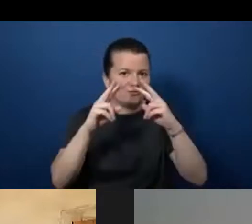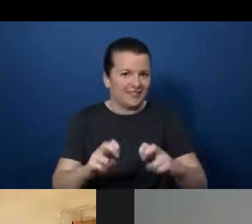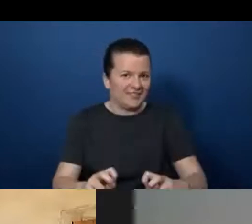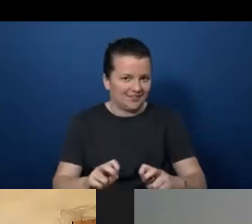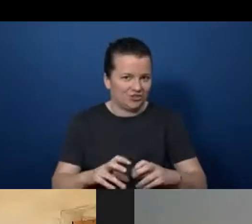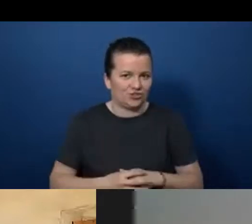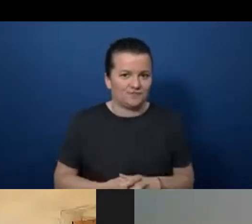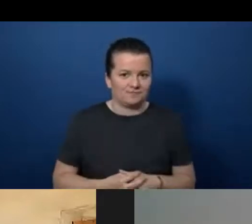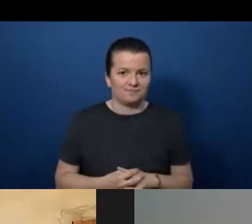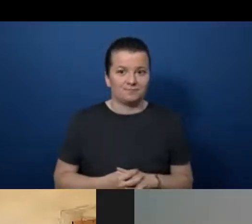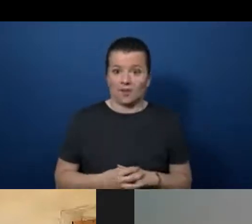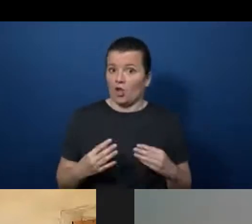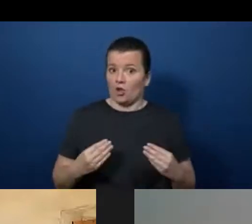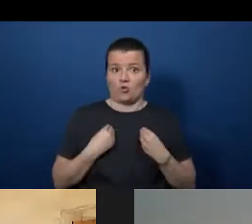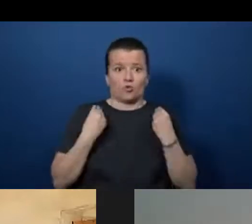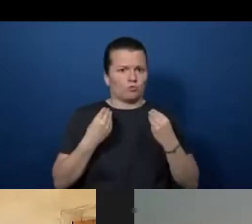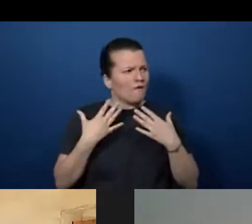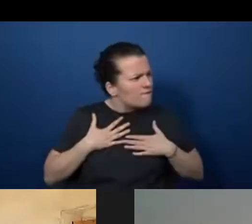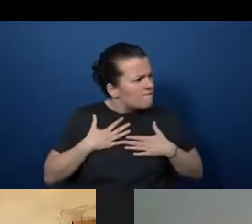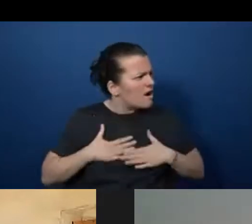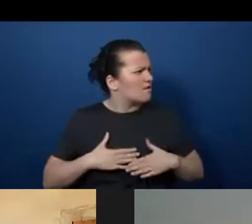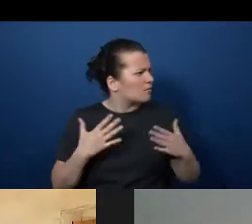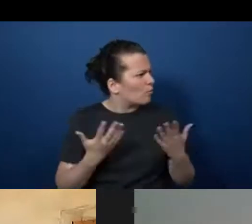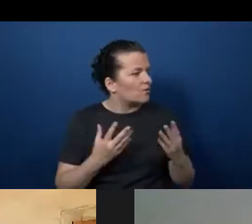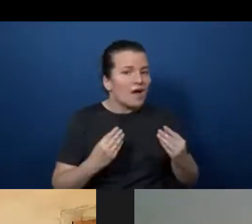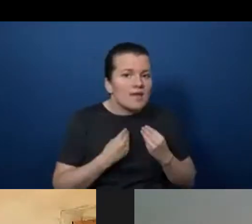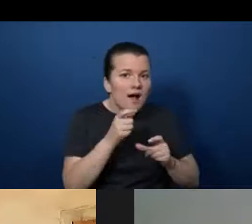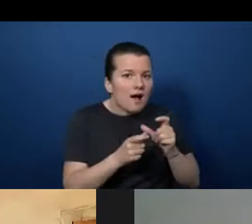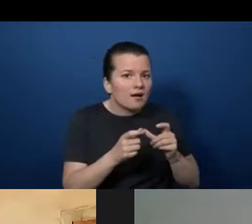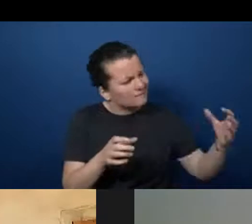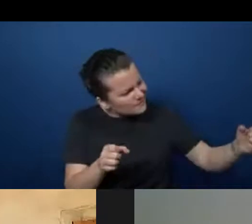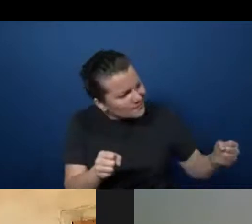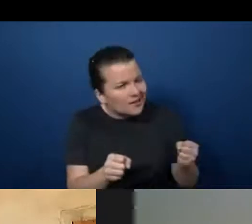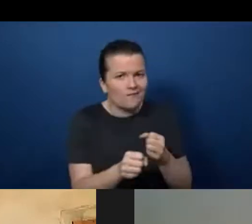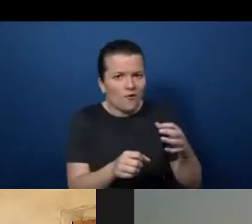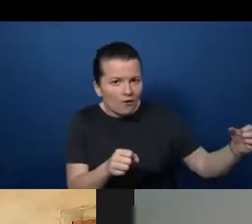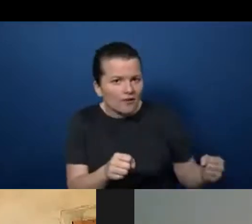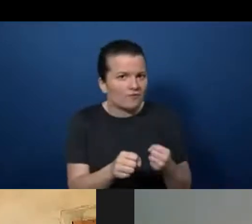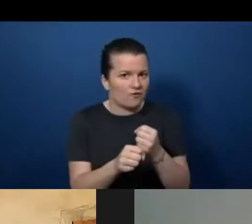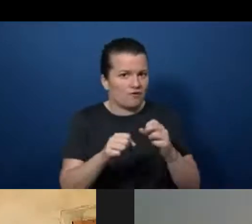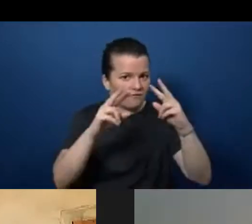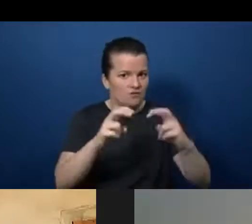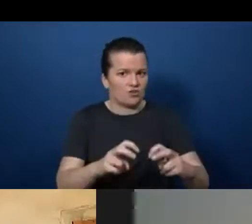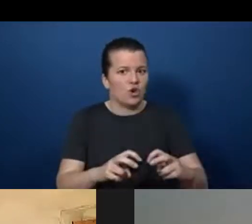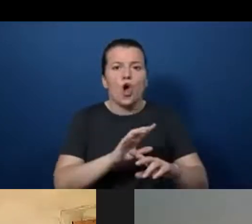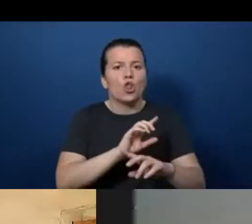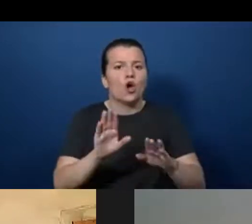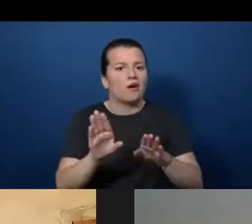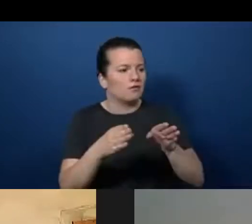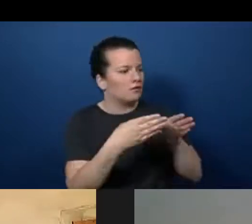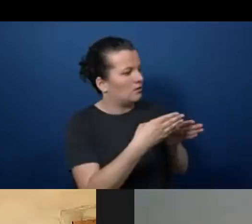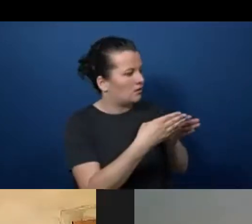involve young people as much as possible, and that is not just so that research is not only conducted